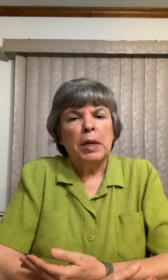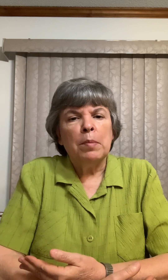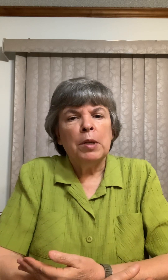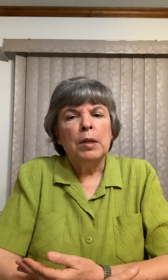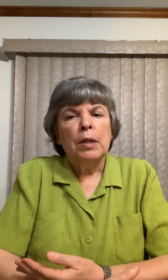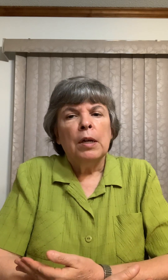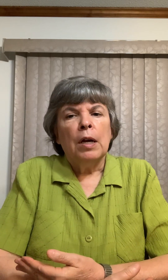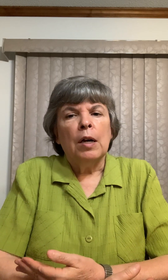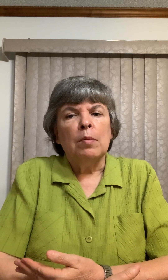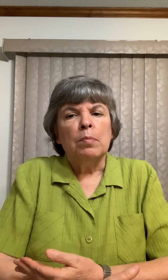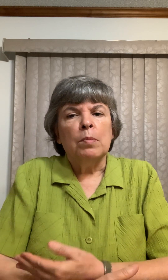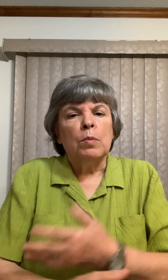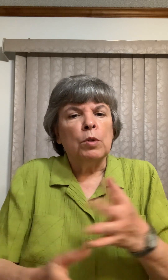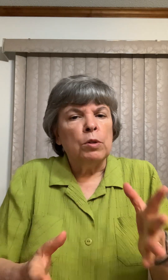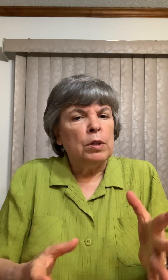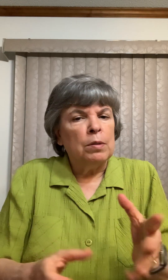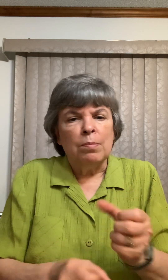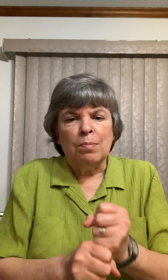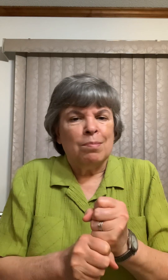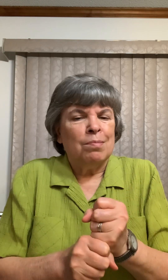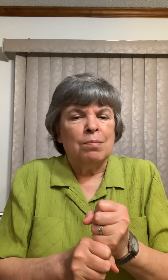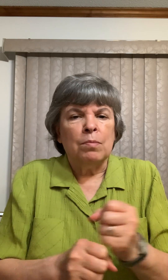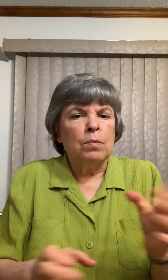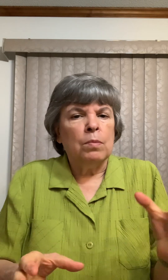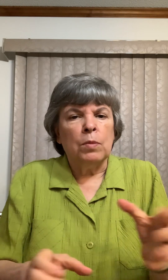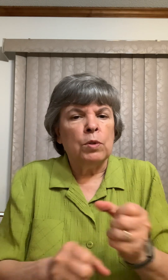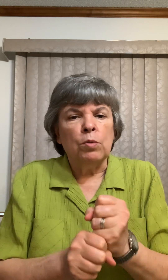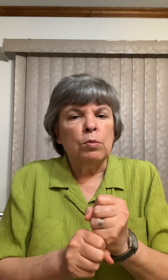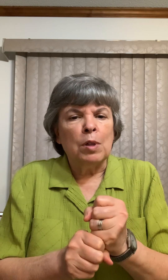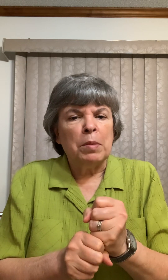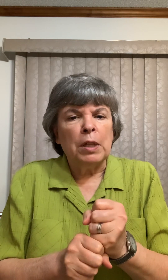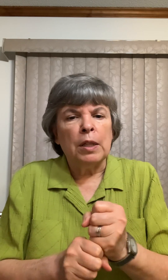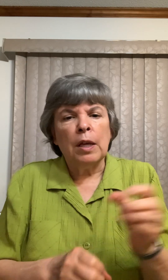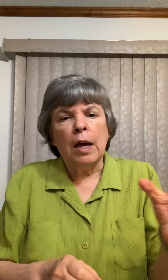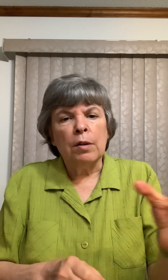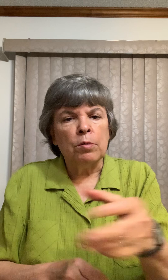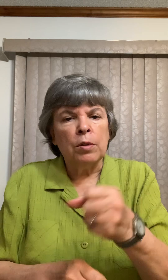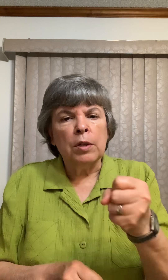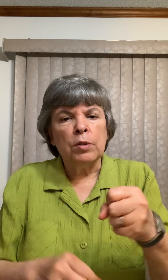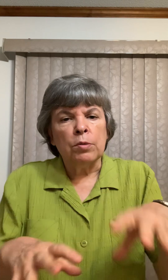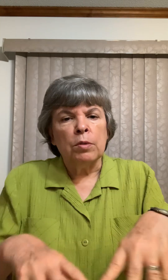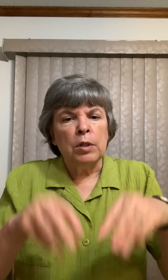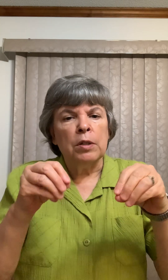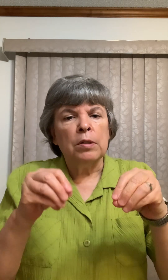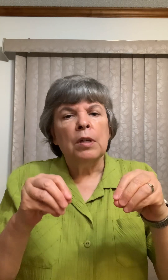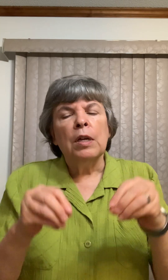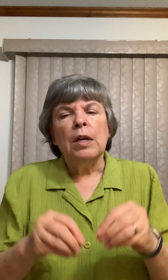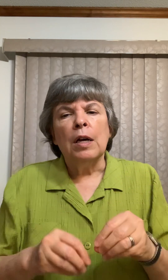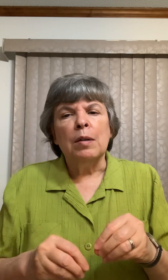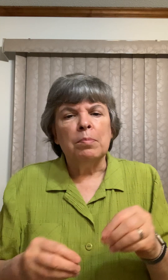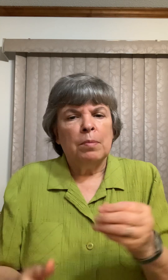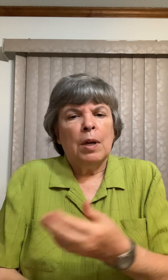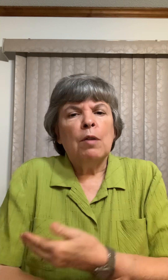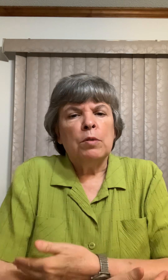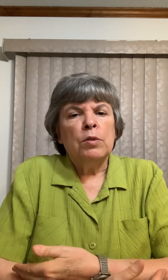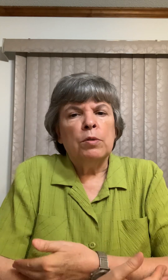baby, or you can do something like that, or this, or this. I would do